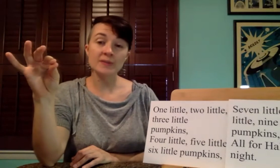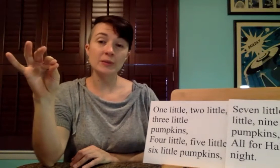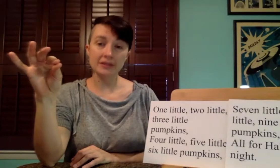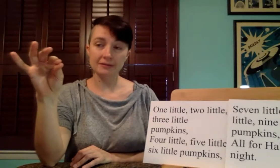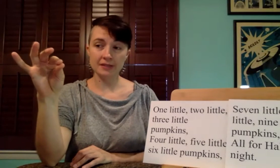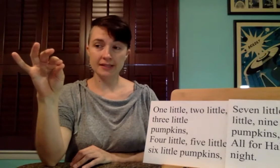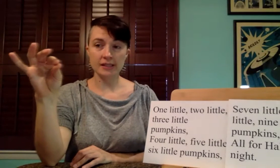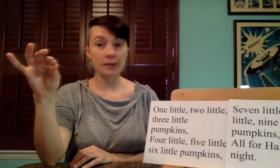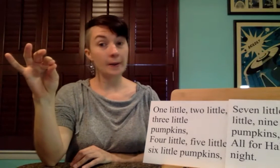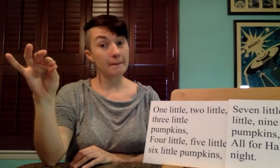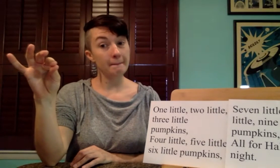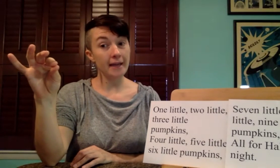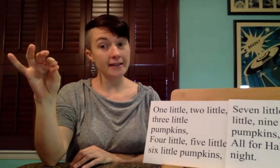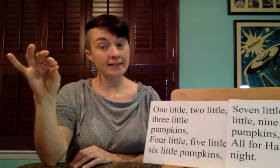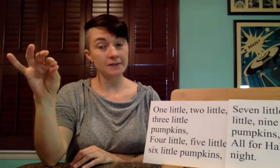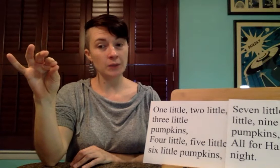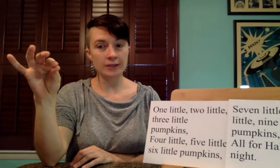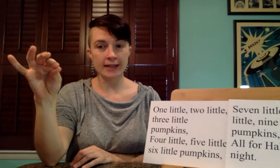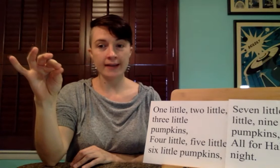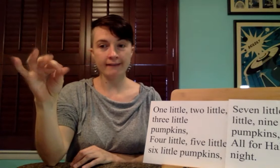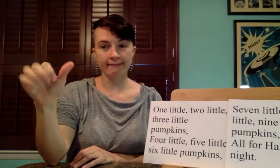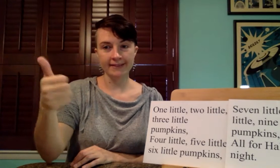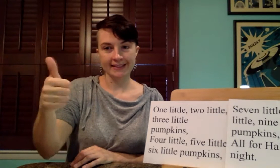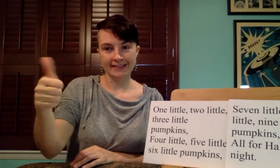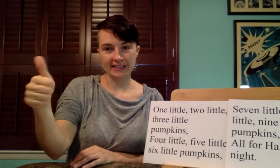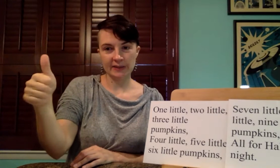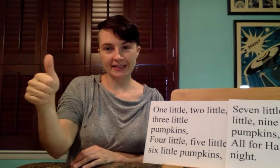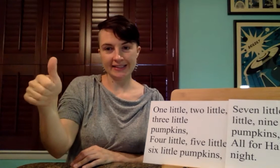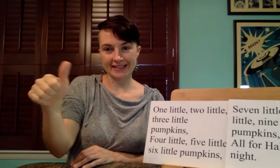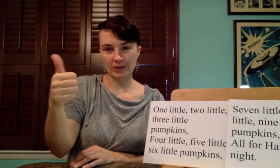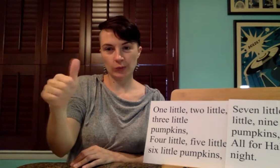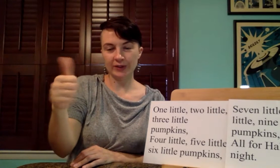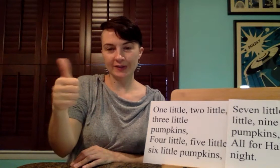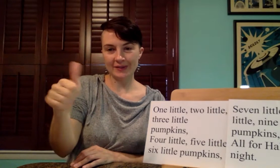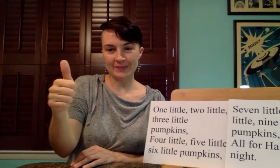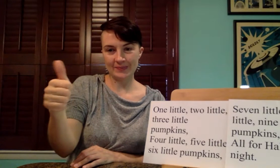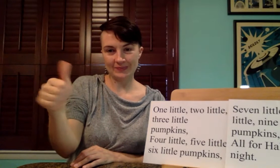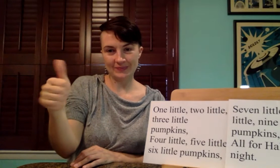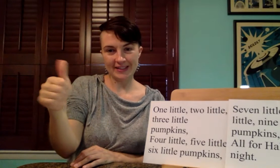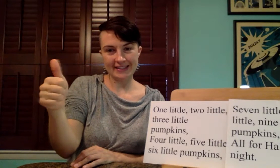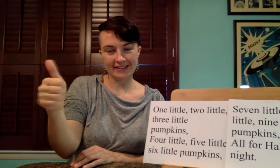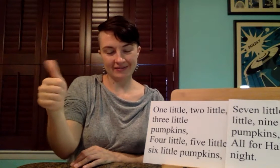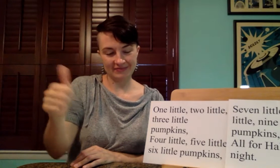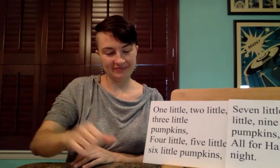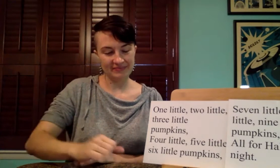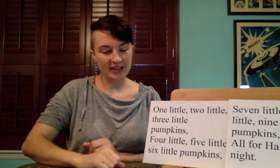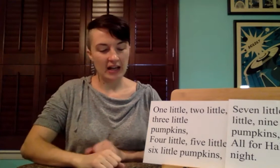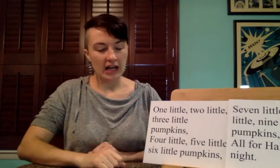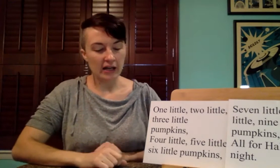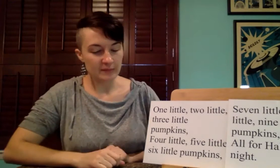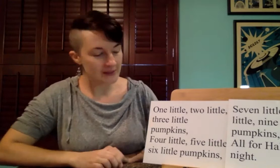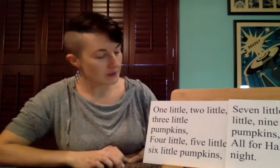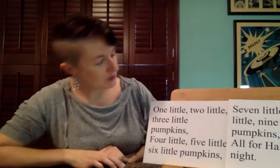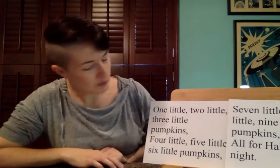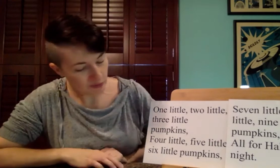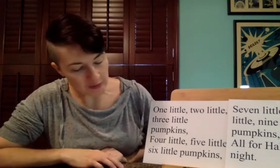that we need for this song. But if you want 10, like this, you wiggle your thumb. That's 10. So the